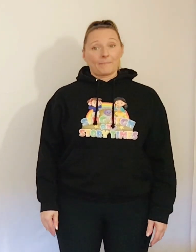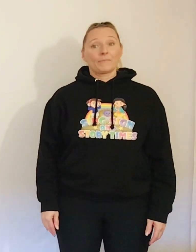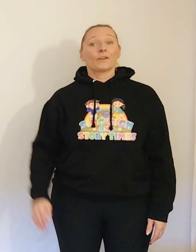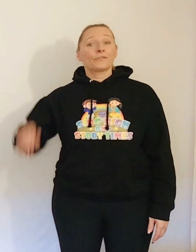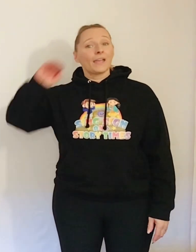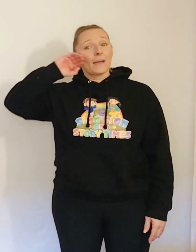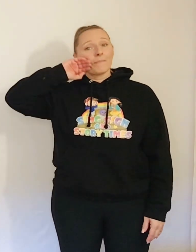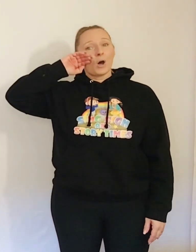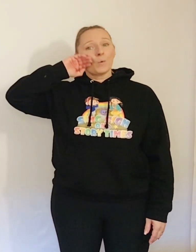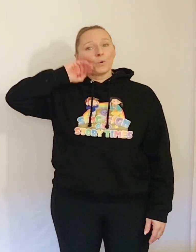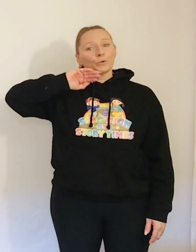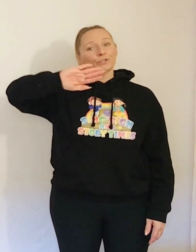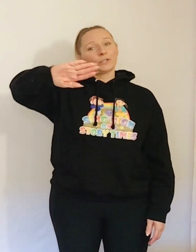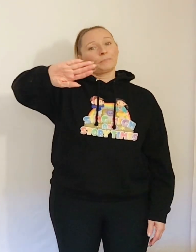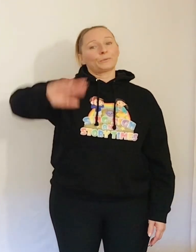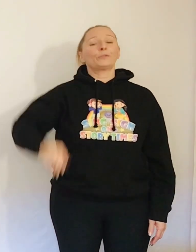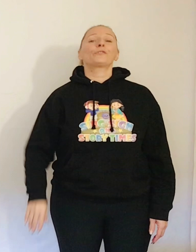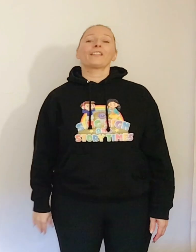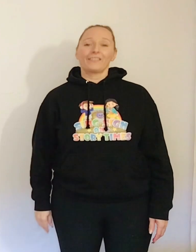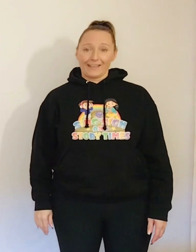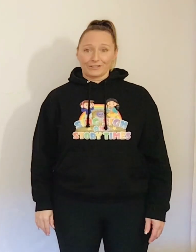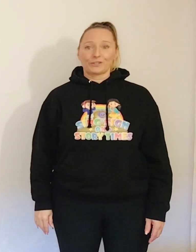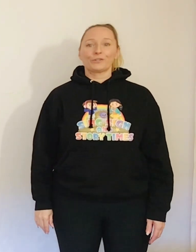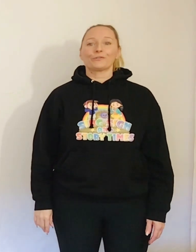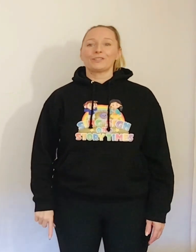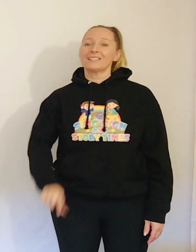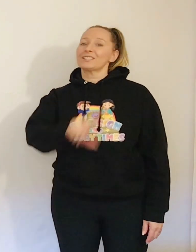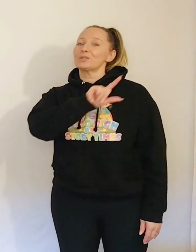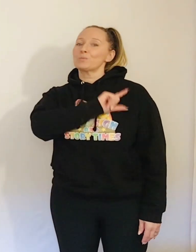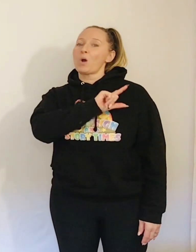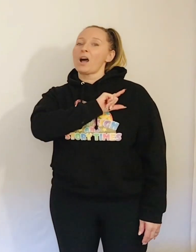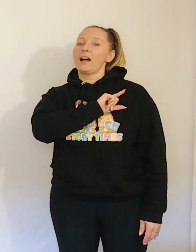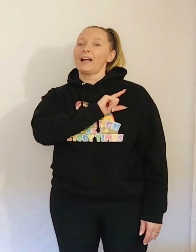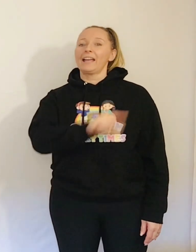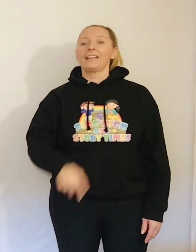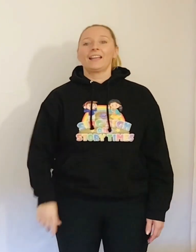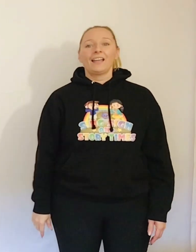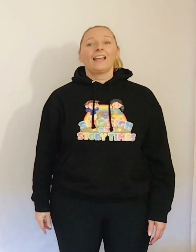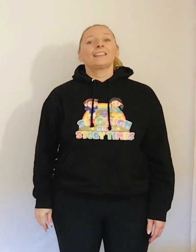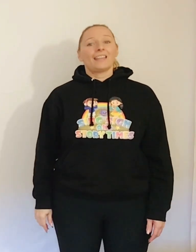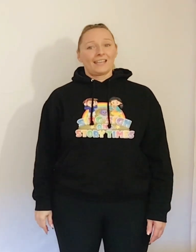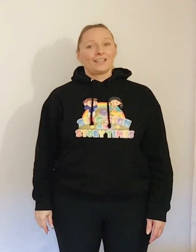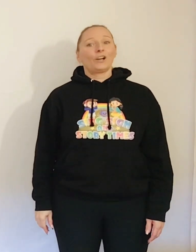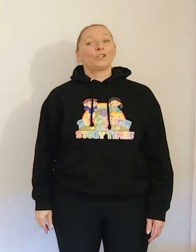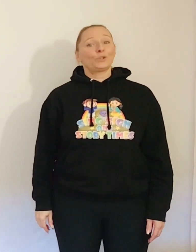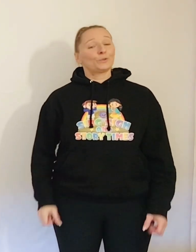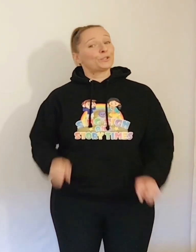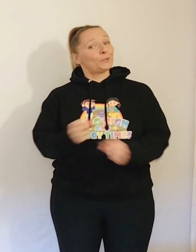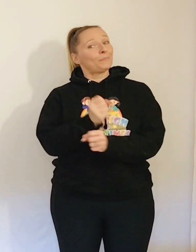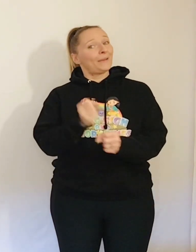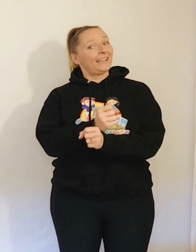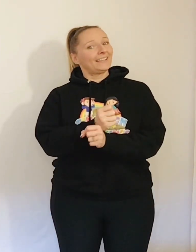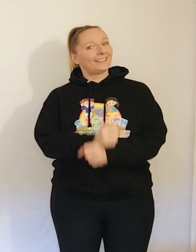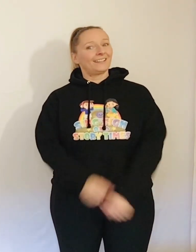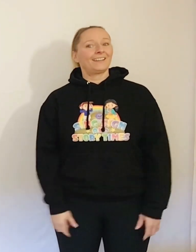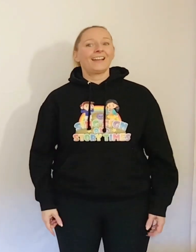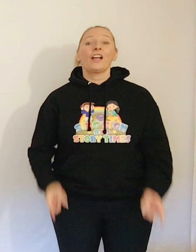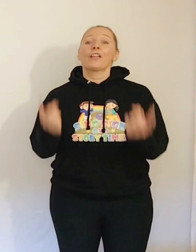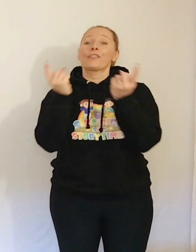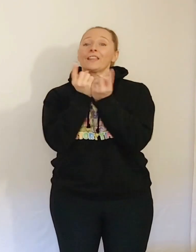Some of them are waterproof, and that's the reason why they are used to make